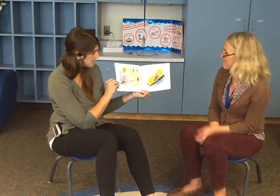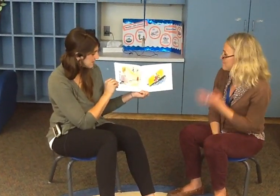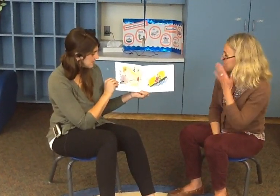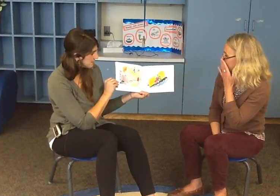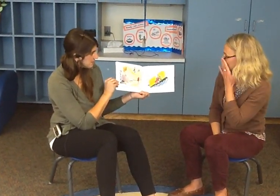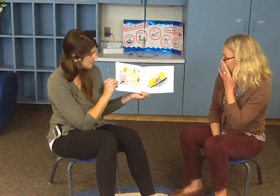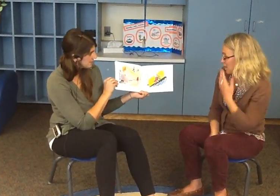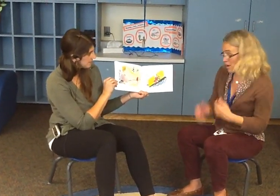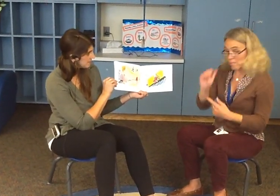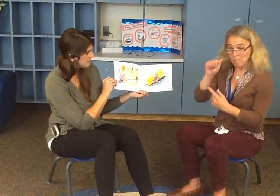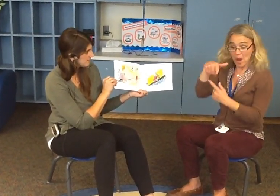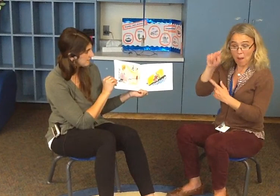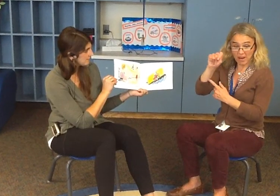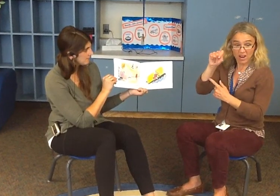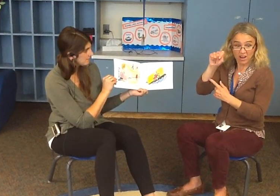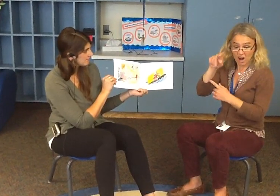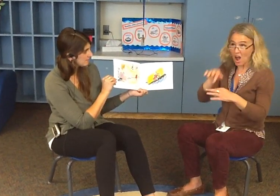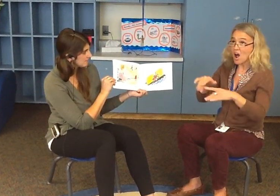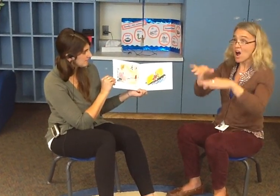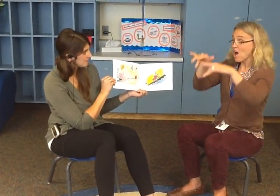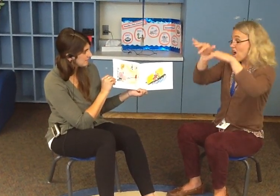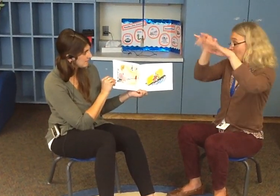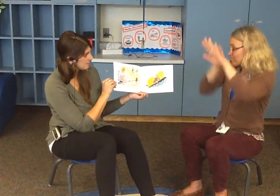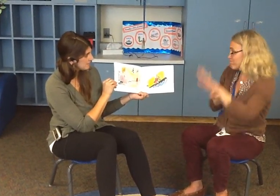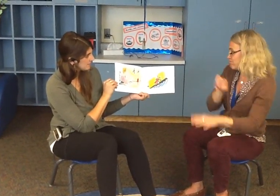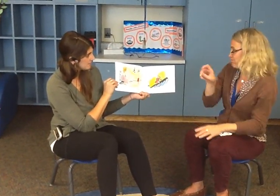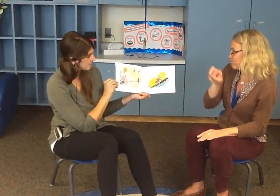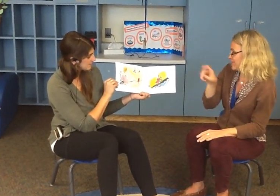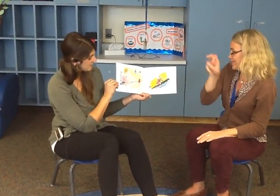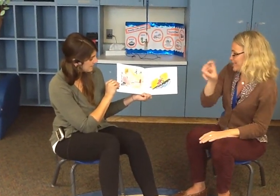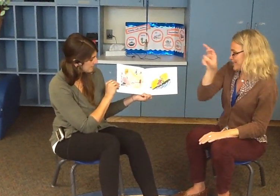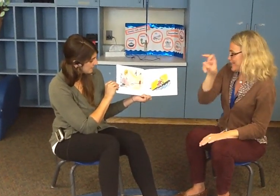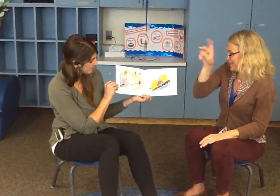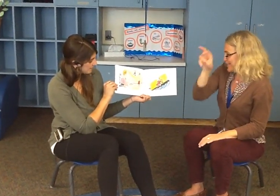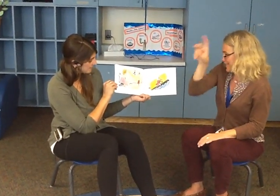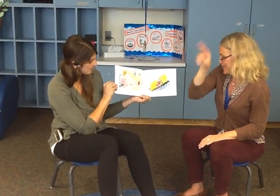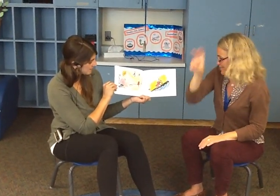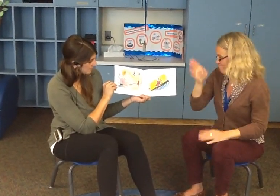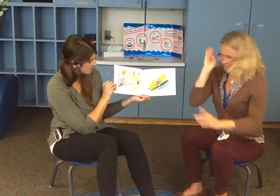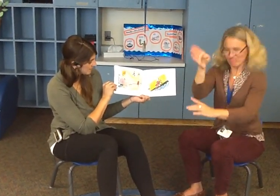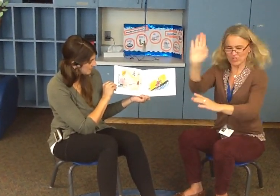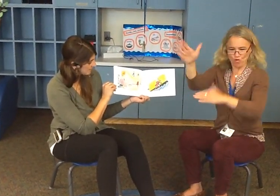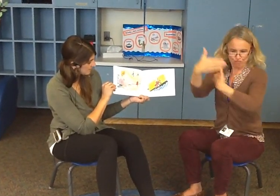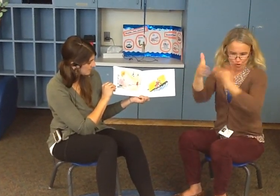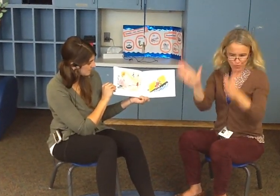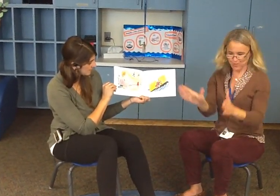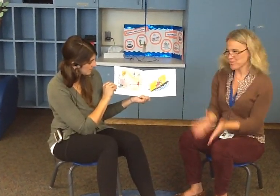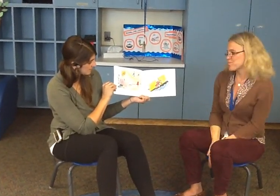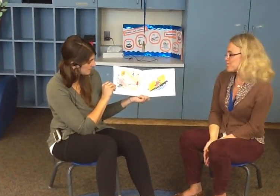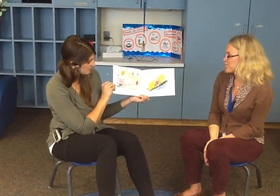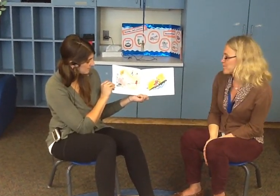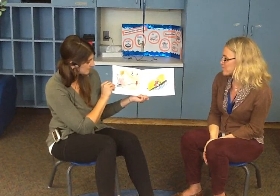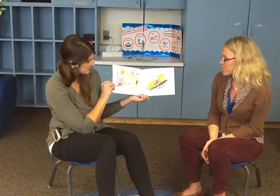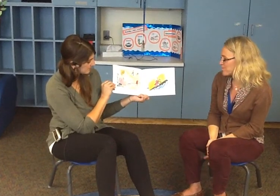in her arms. Perfect. Perfect. Perfect.